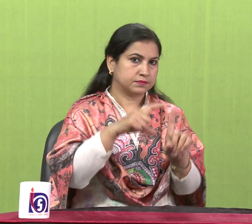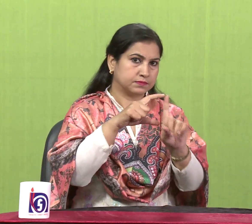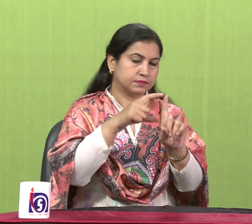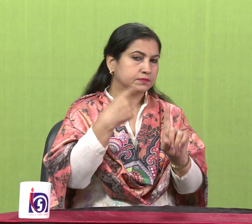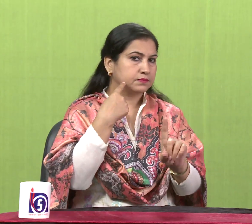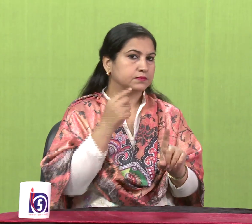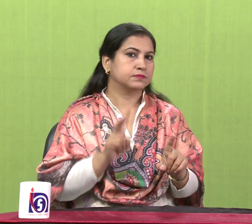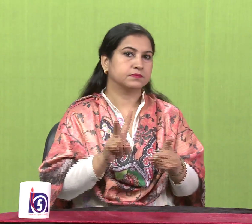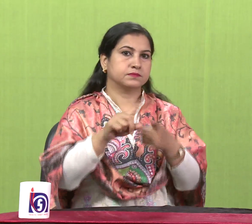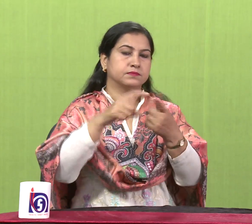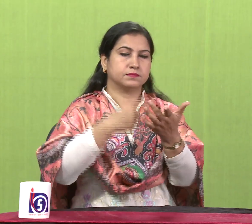Now let's understand the